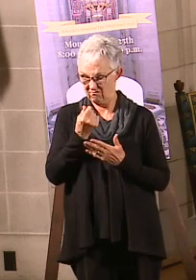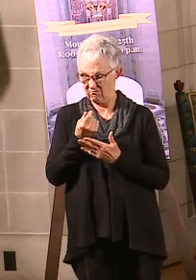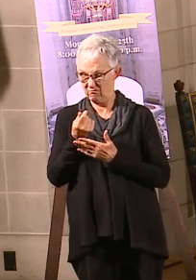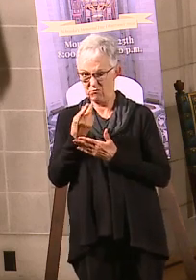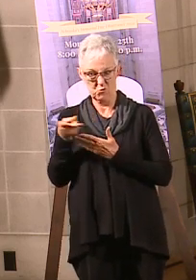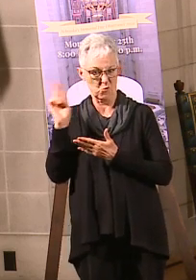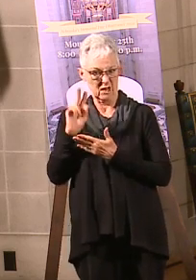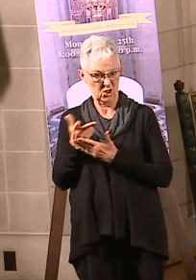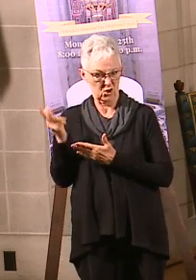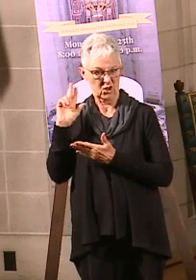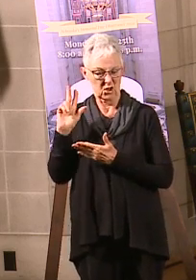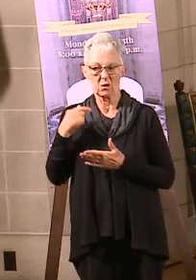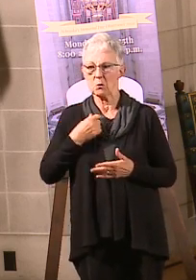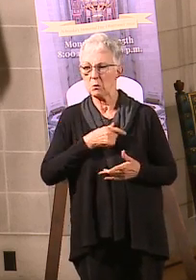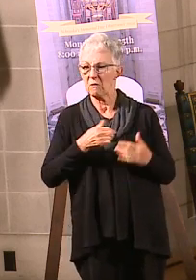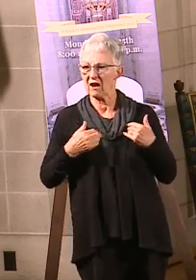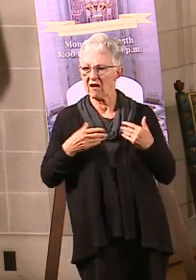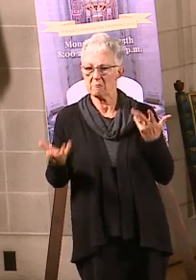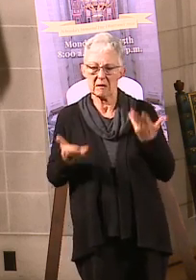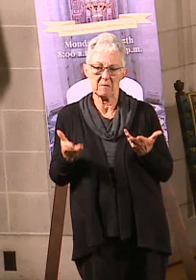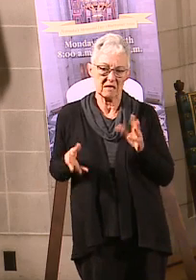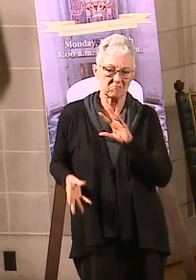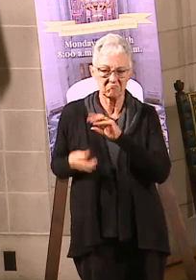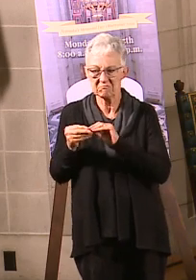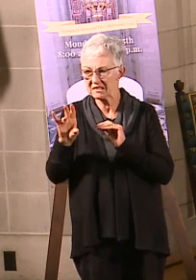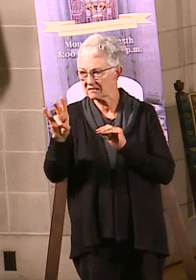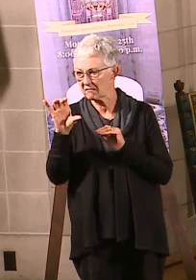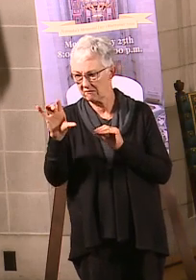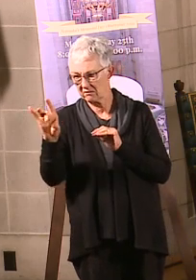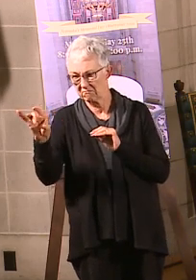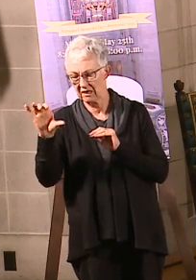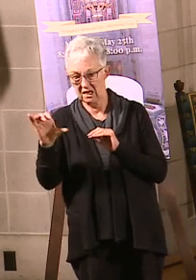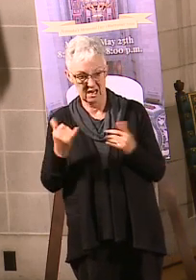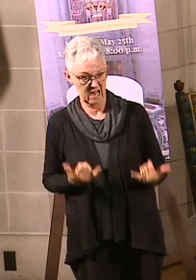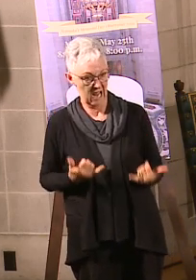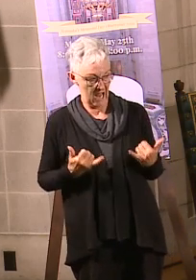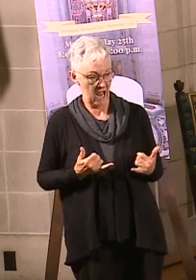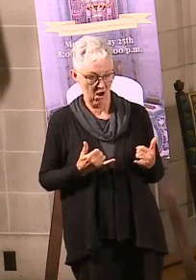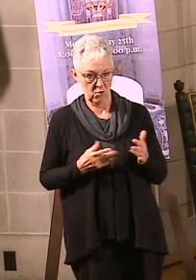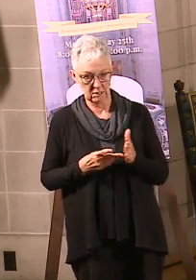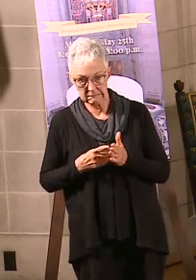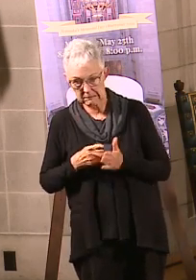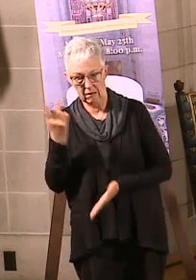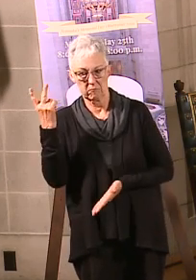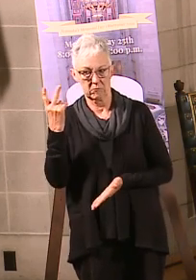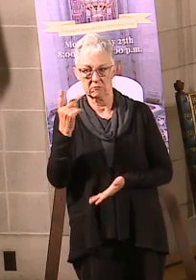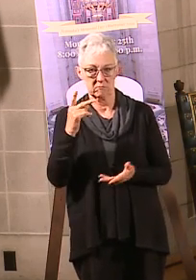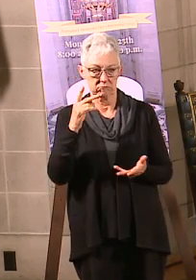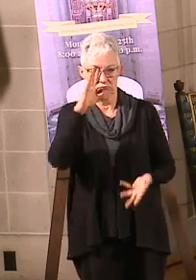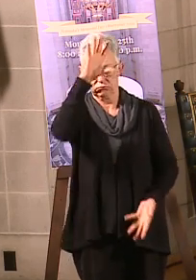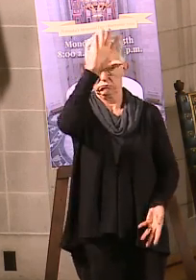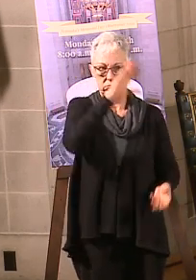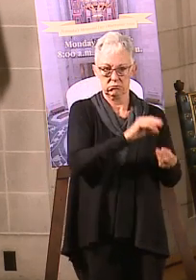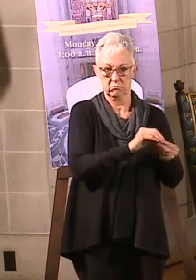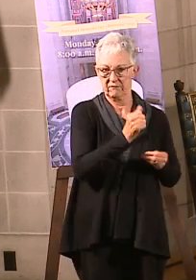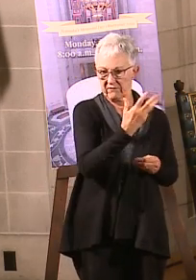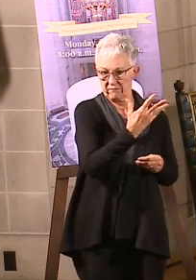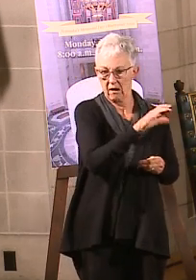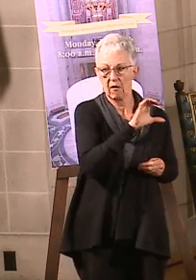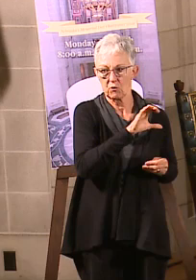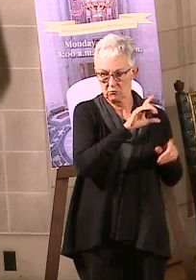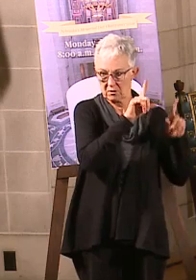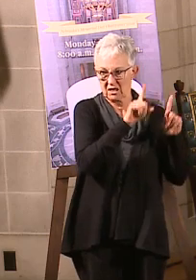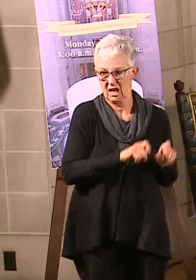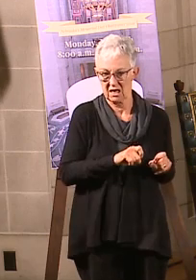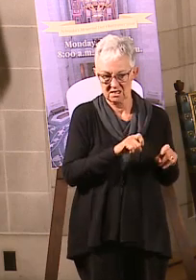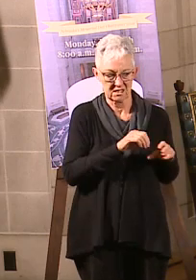like 700, 800 tests, now we've doubled that to about 1,500 tests per day over the last 9 days. And this Test